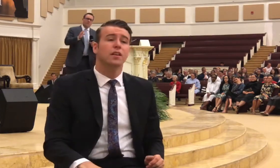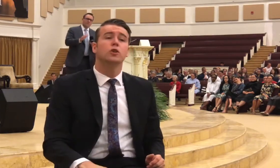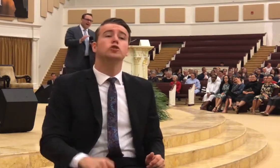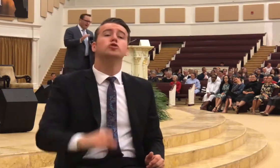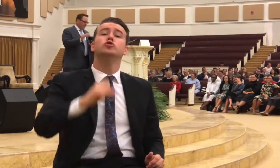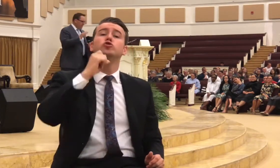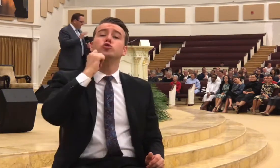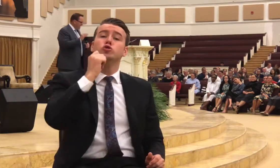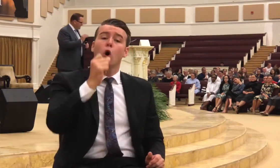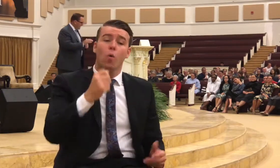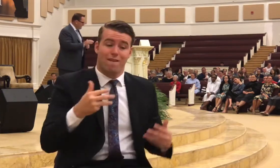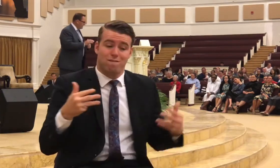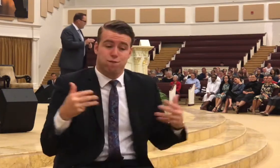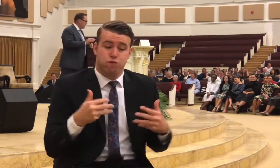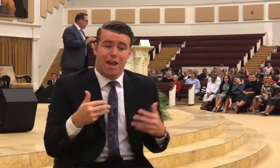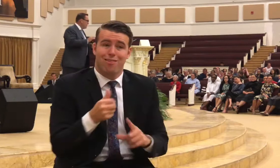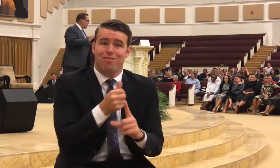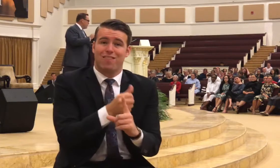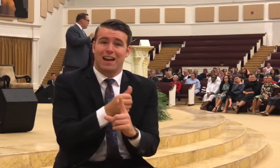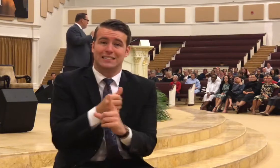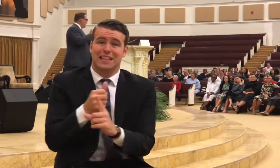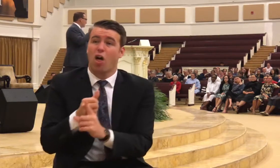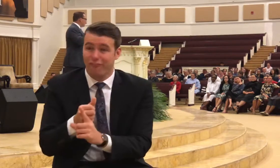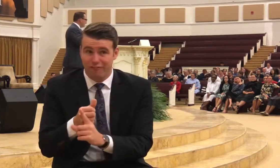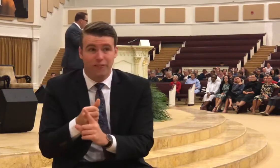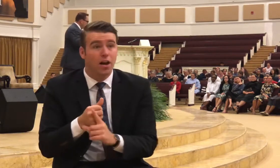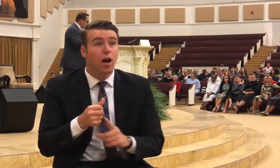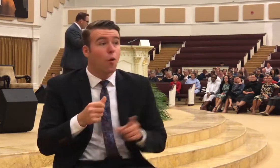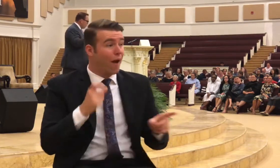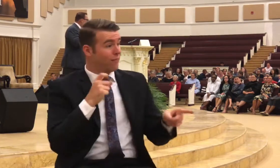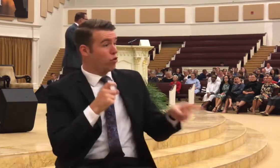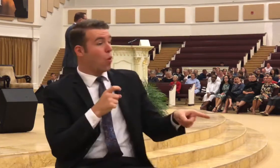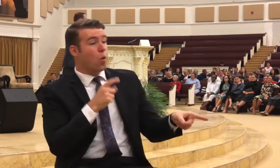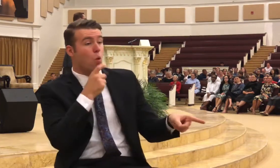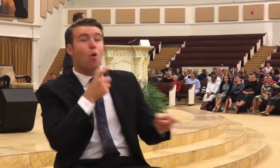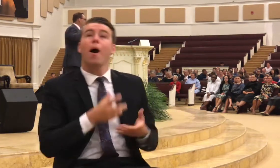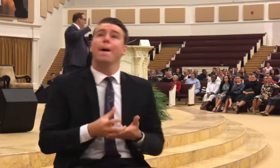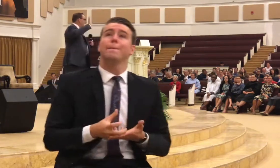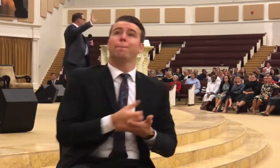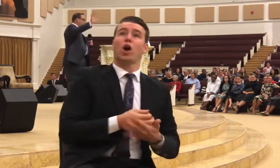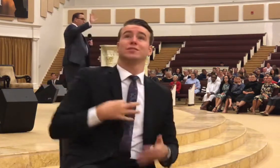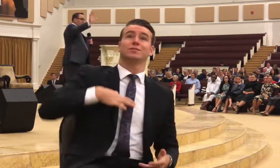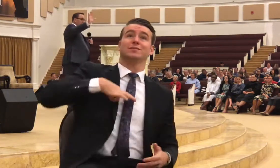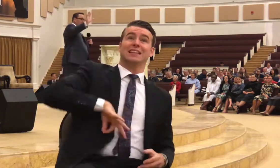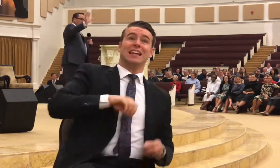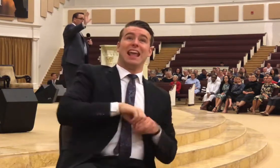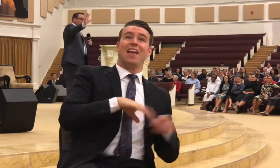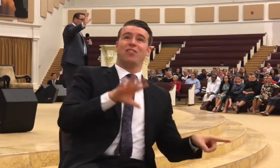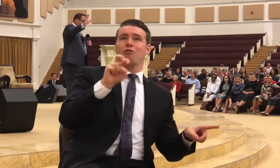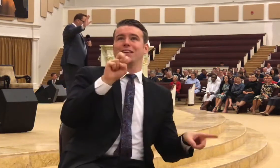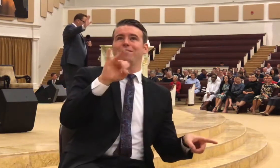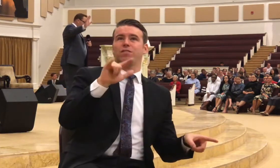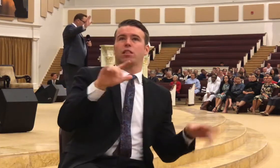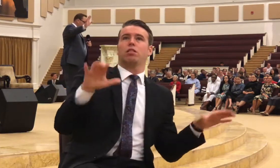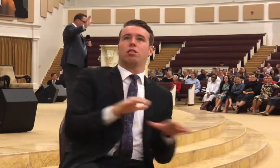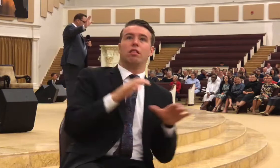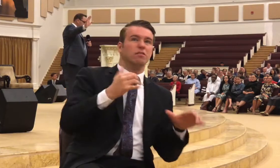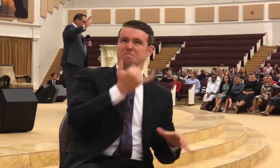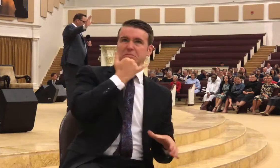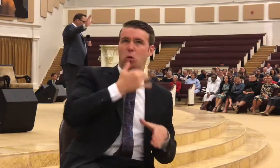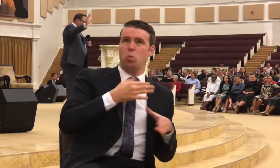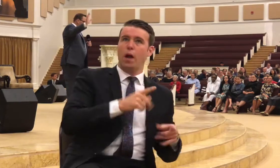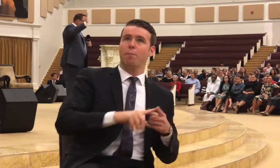Don't fret thyself because of those who are prospering in the way they're going, and you know what way that